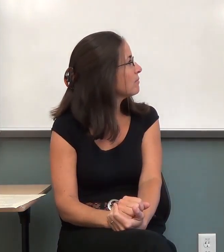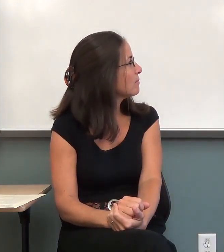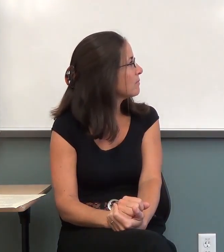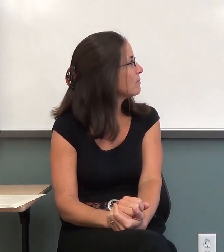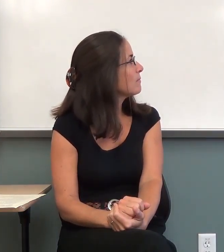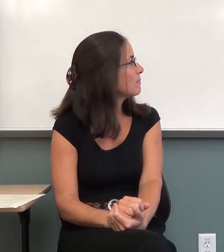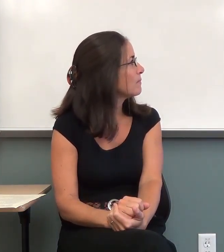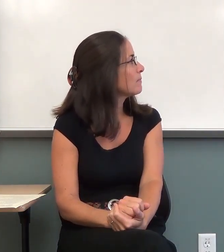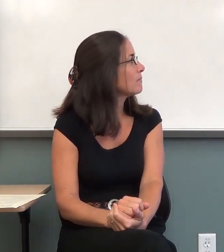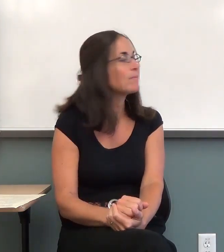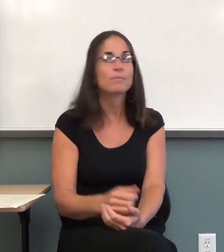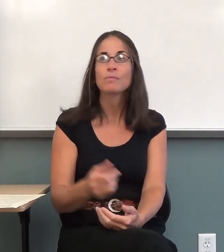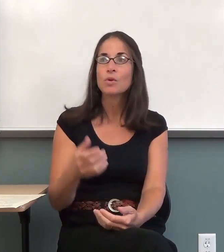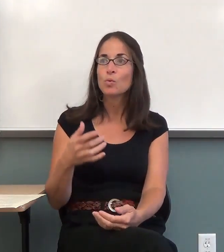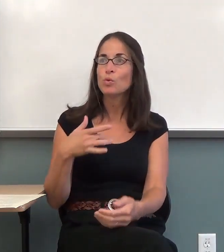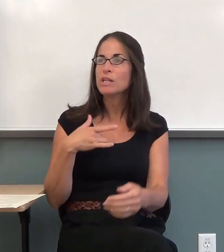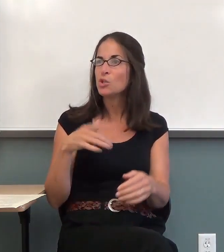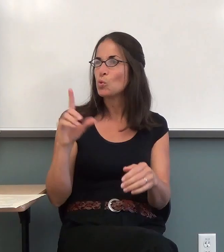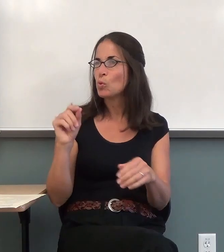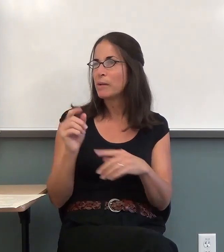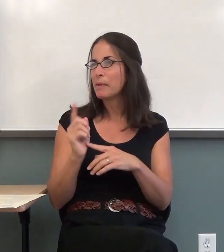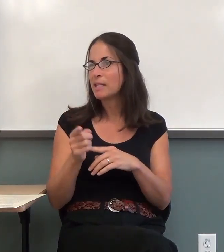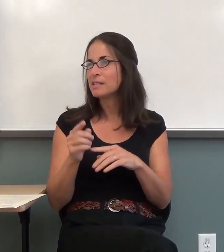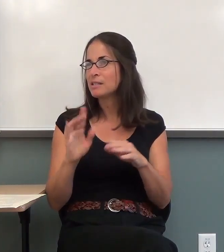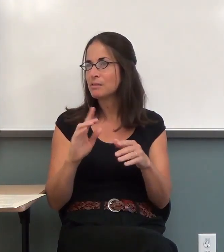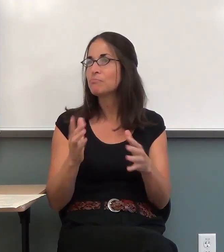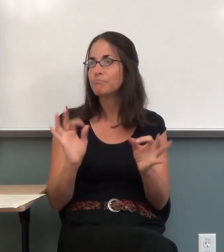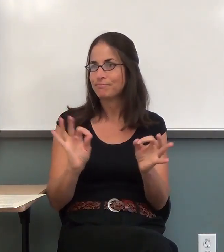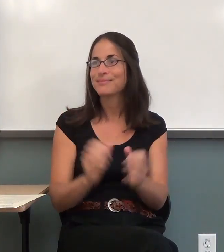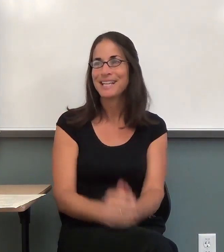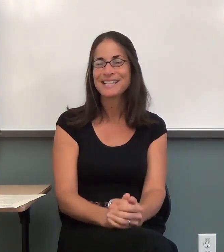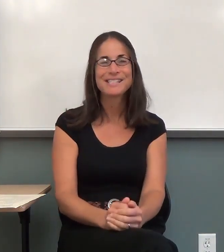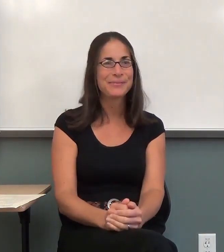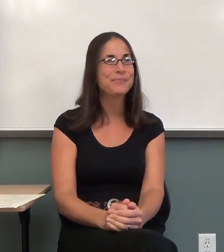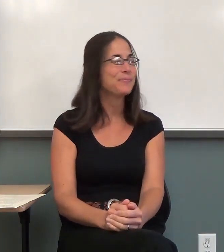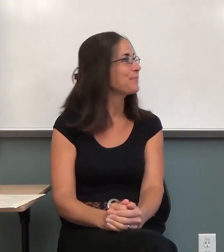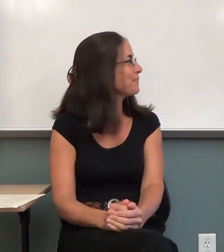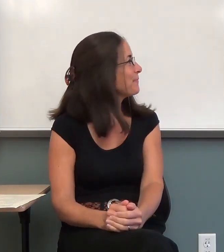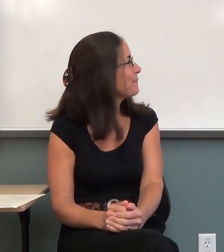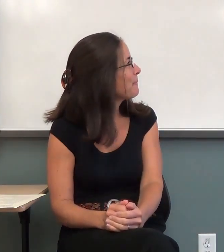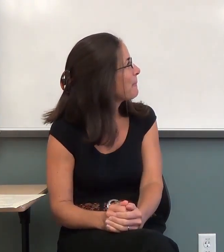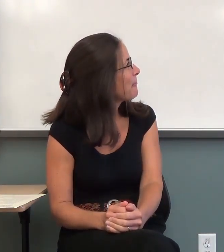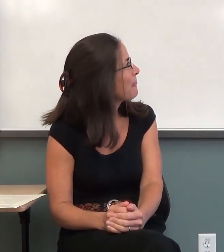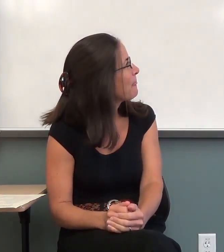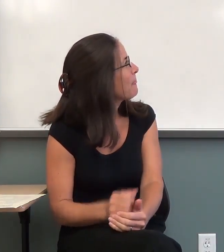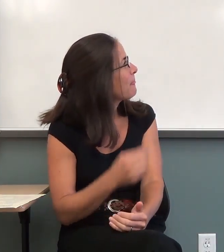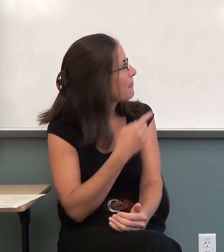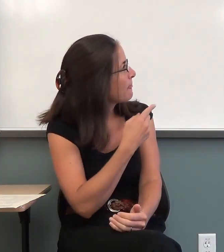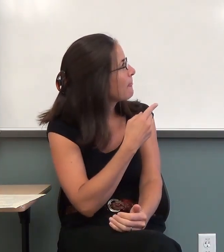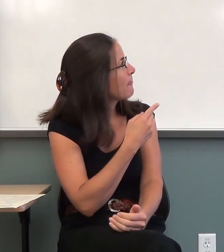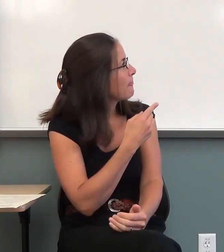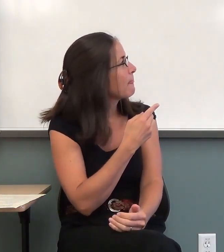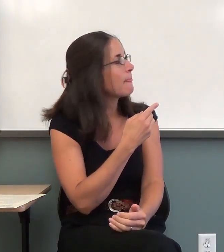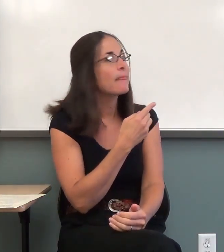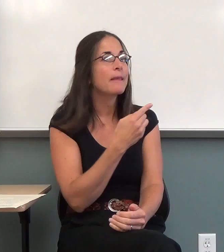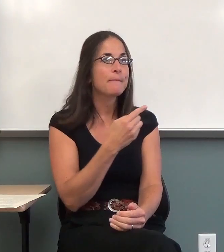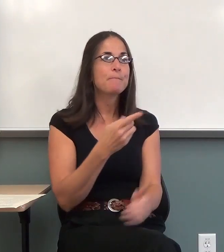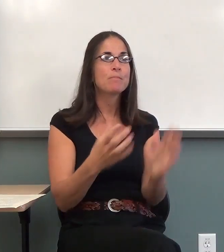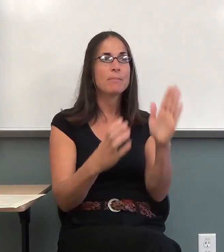this. A little bit of this. This was more writing. Okay, this is writing based. Or paragraph. Okay, writing